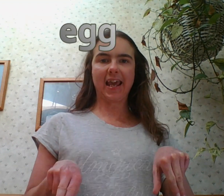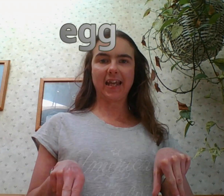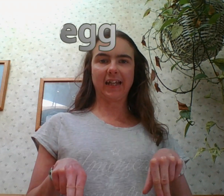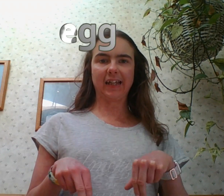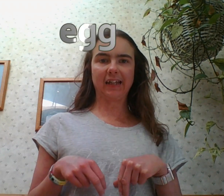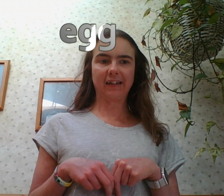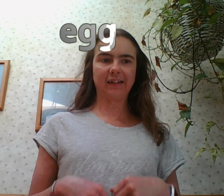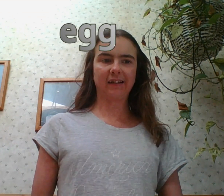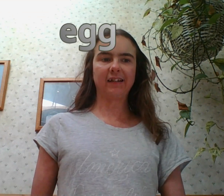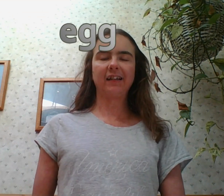egg.